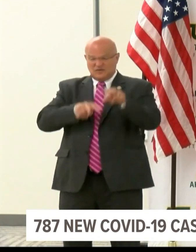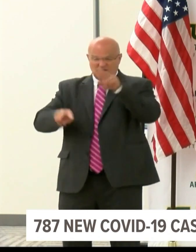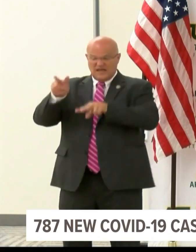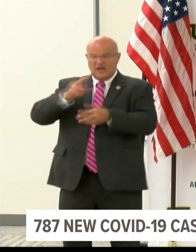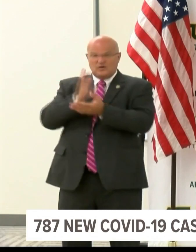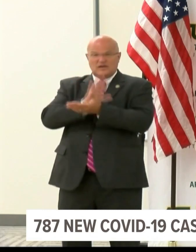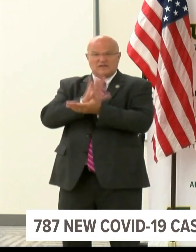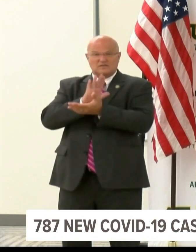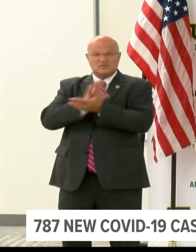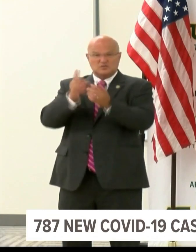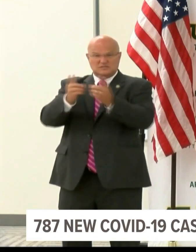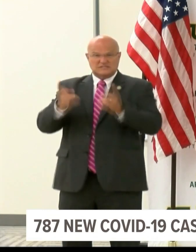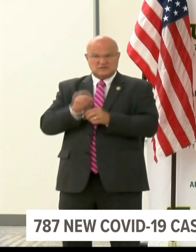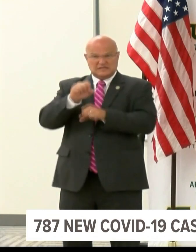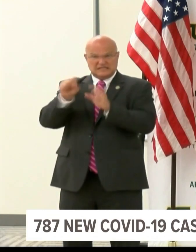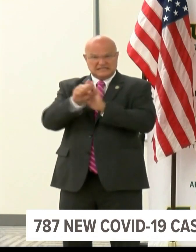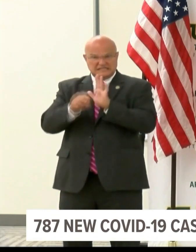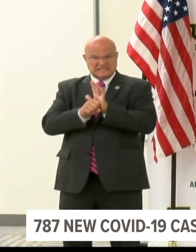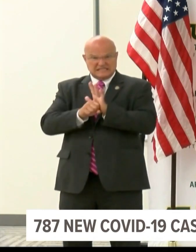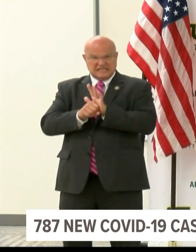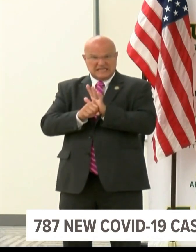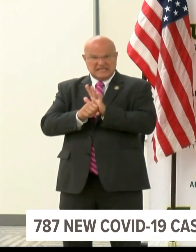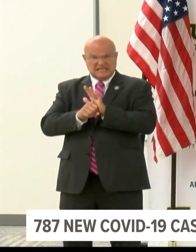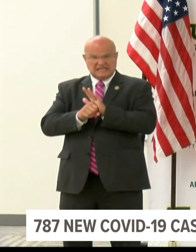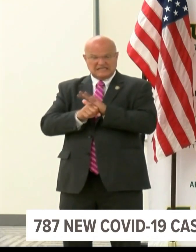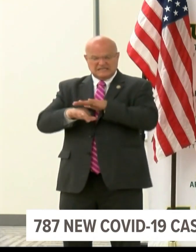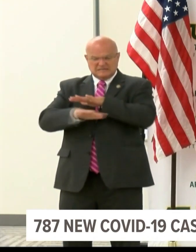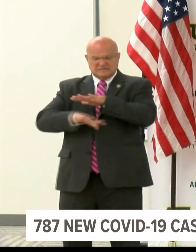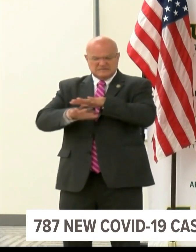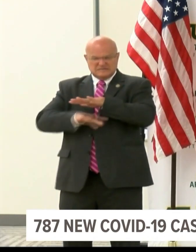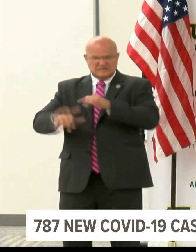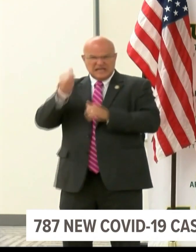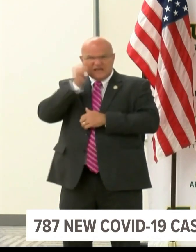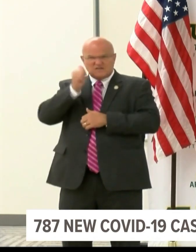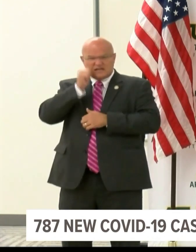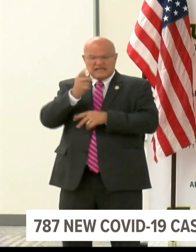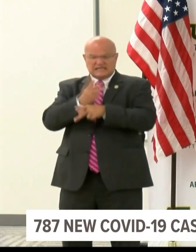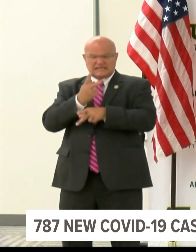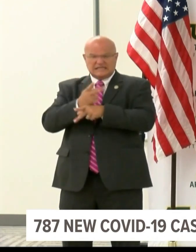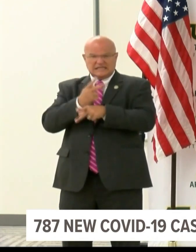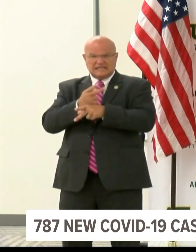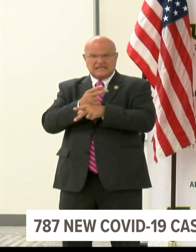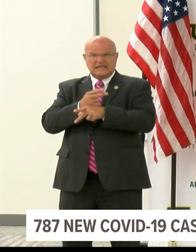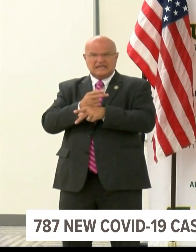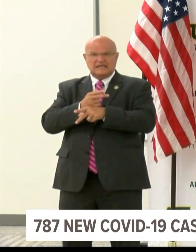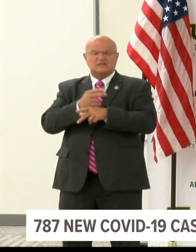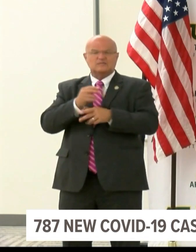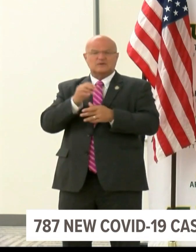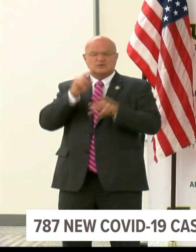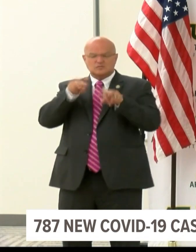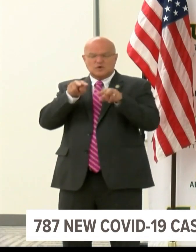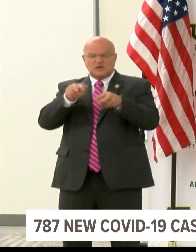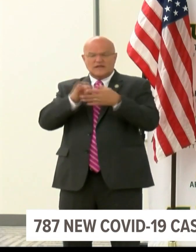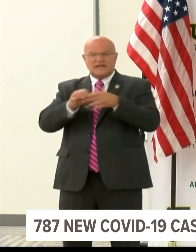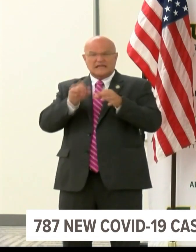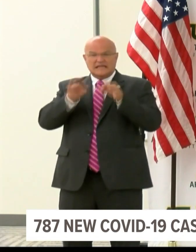school district in the state at a granular level each day to keep tabs on that before an outbreak occurs?